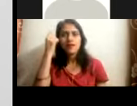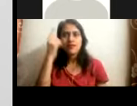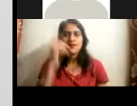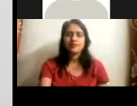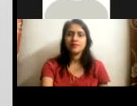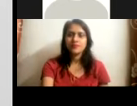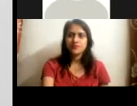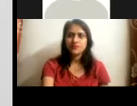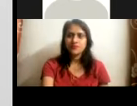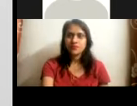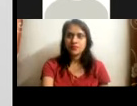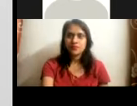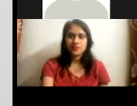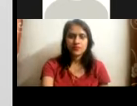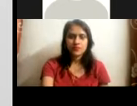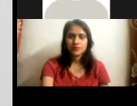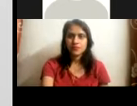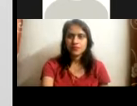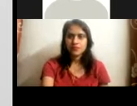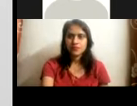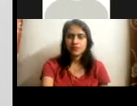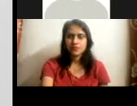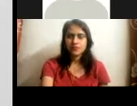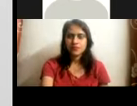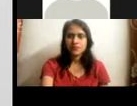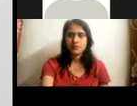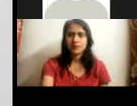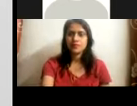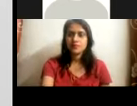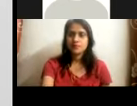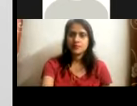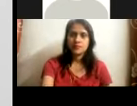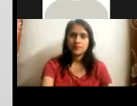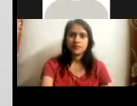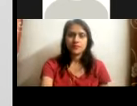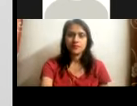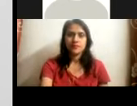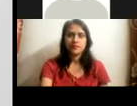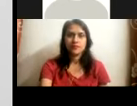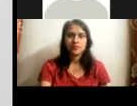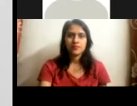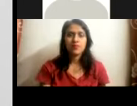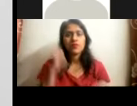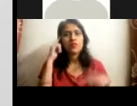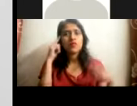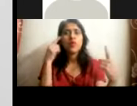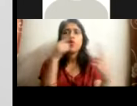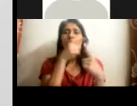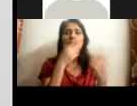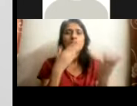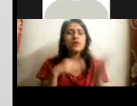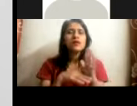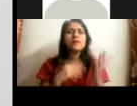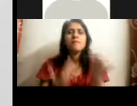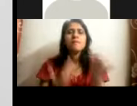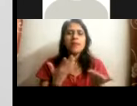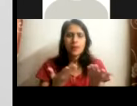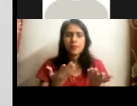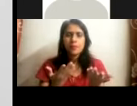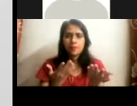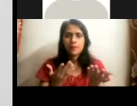So whether I believe, so if I say that there's a tree out of the window, the objectivist ontology would believe that the